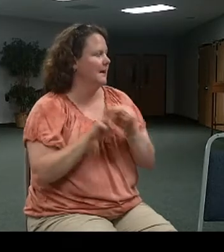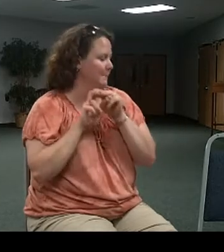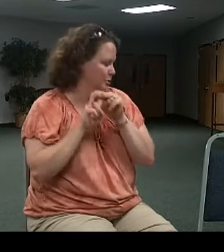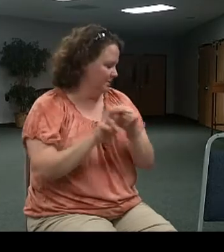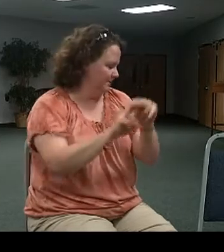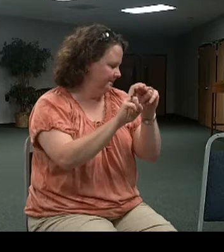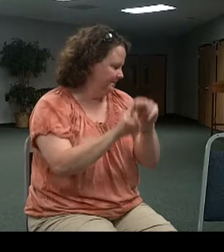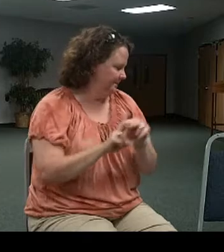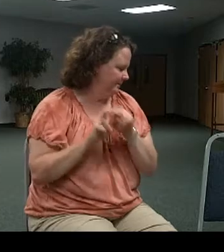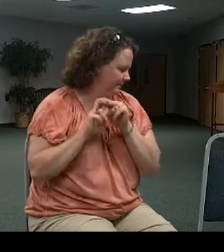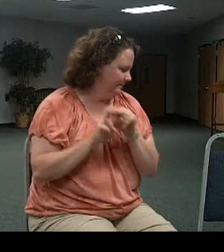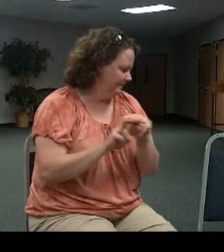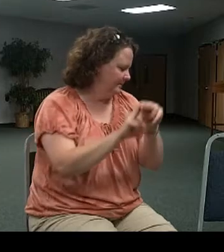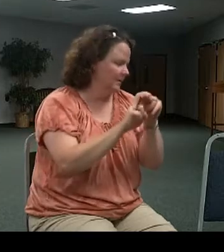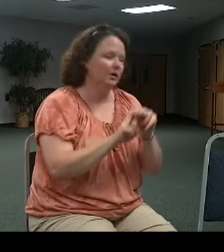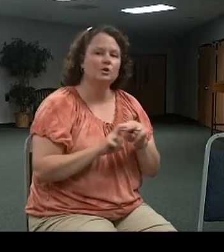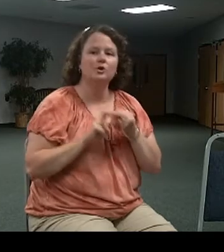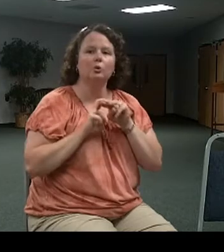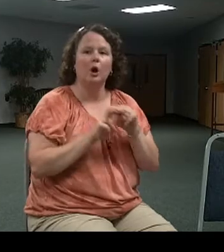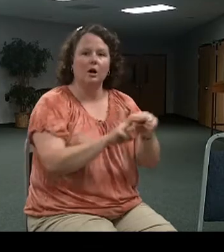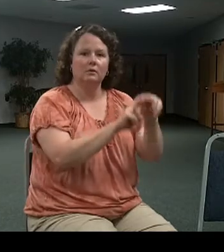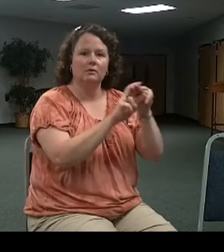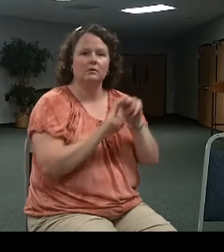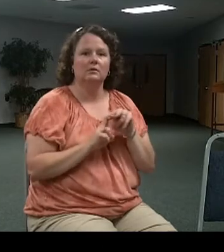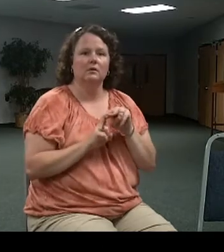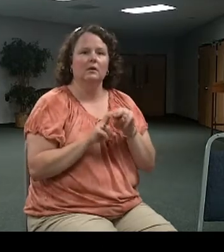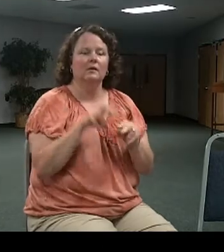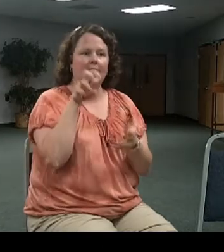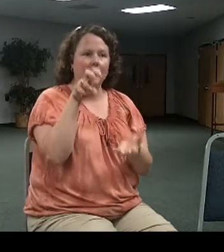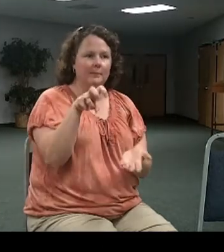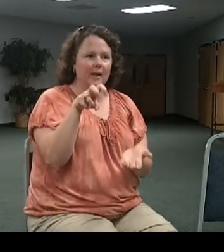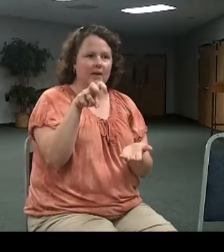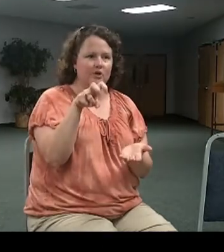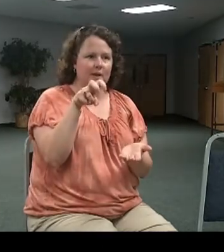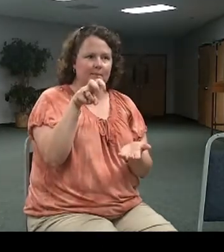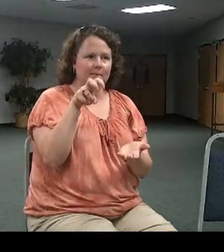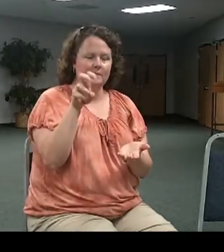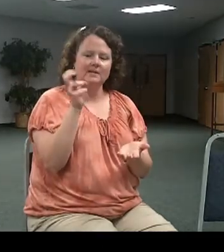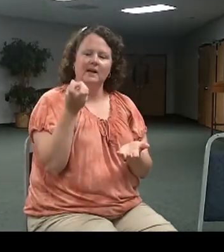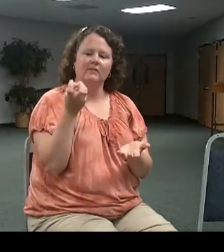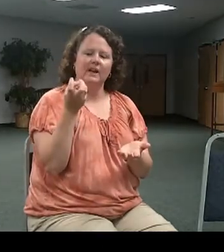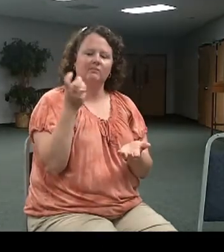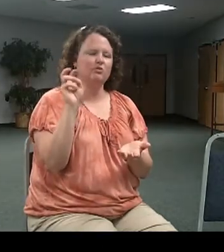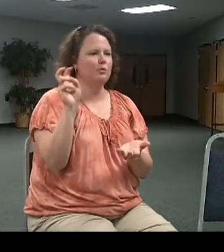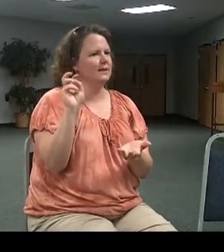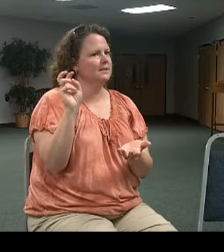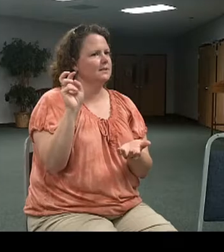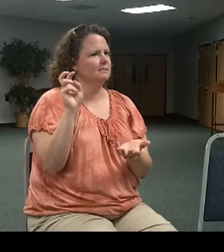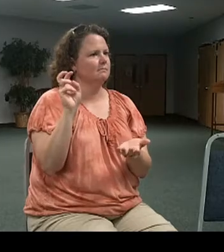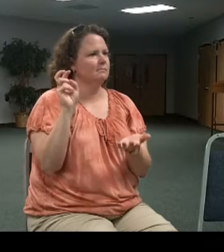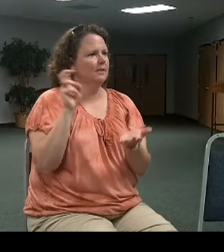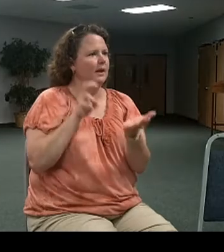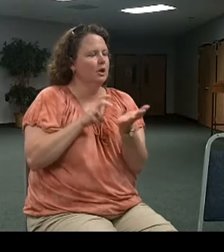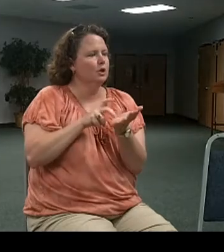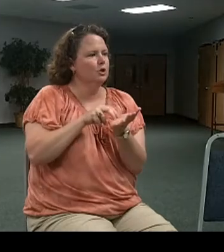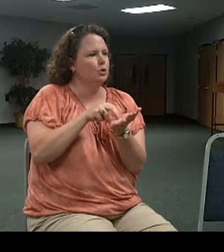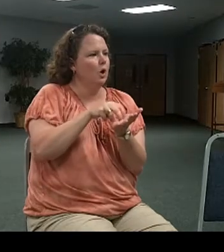Same motion. To crawl. The animal hand shape is kind of like 2 X's. To